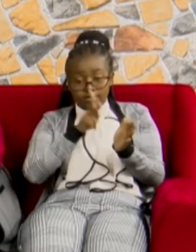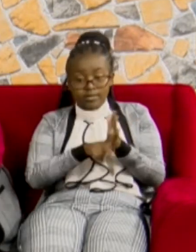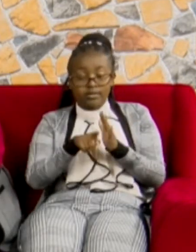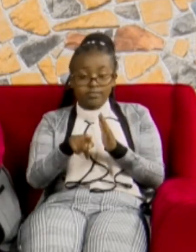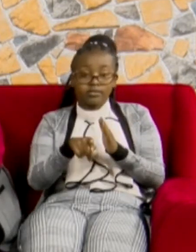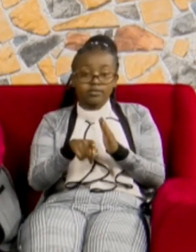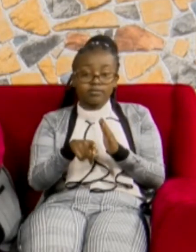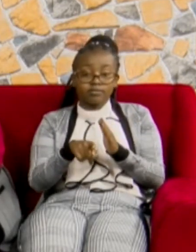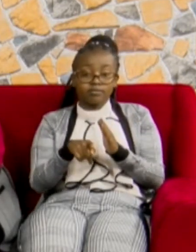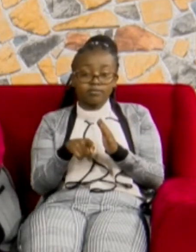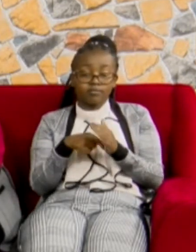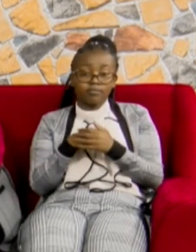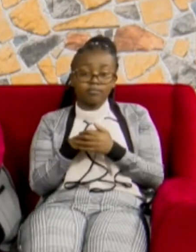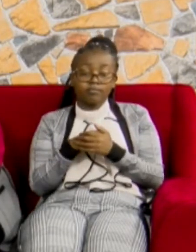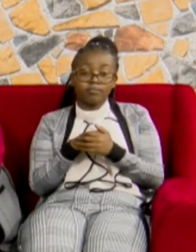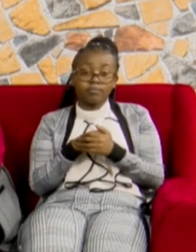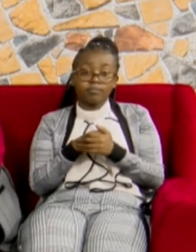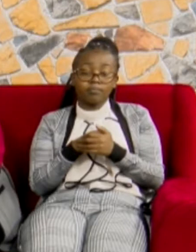the recent past.